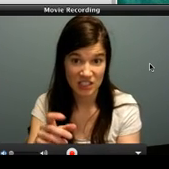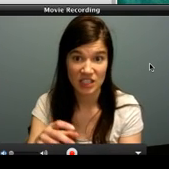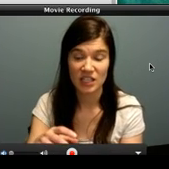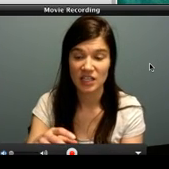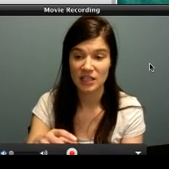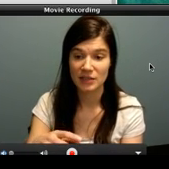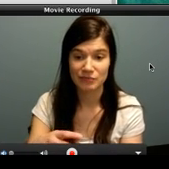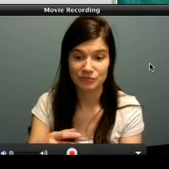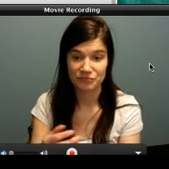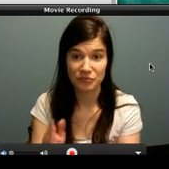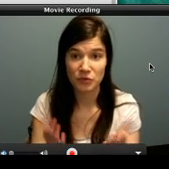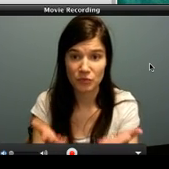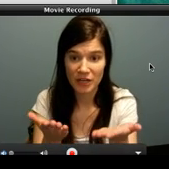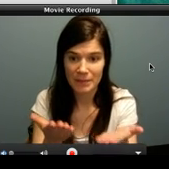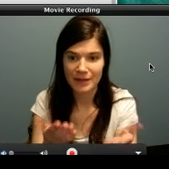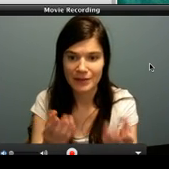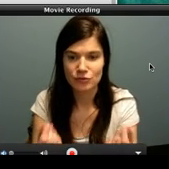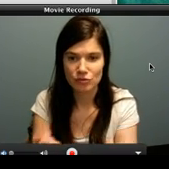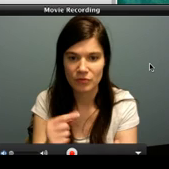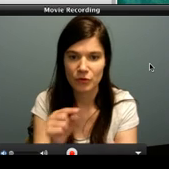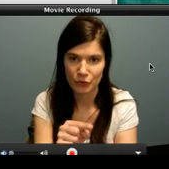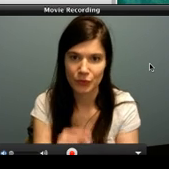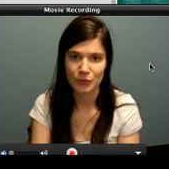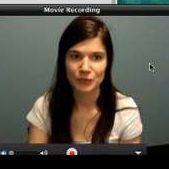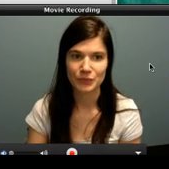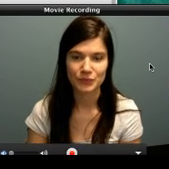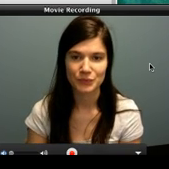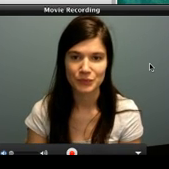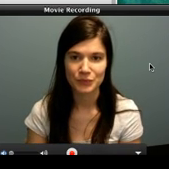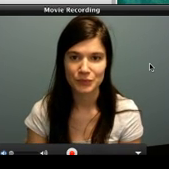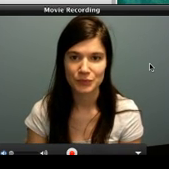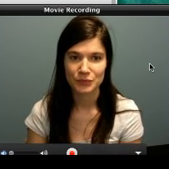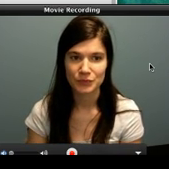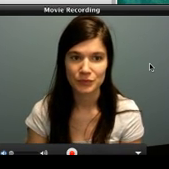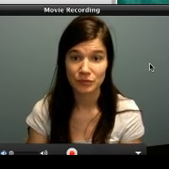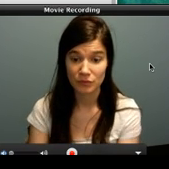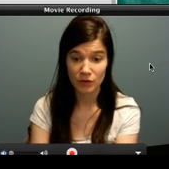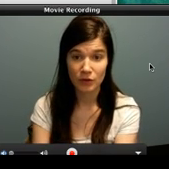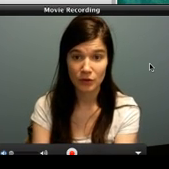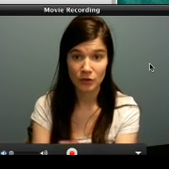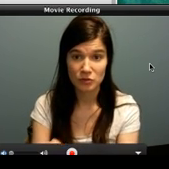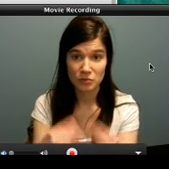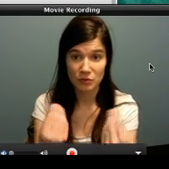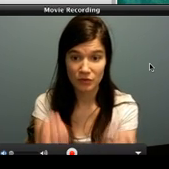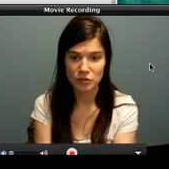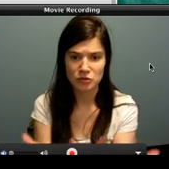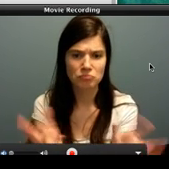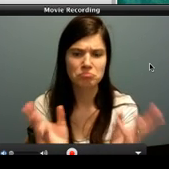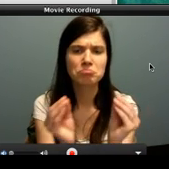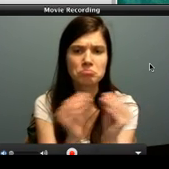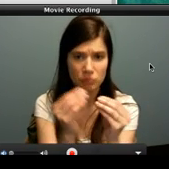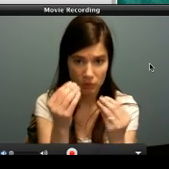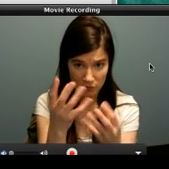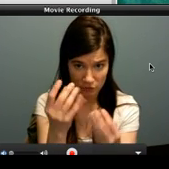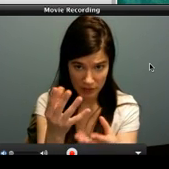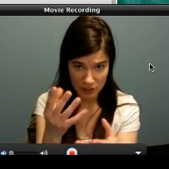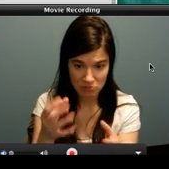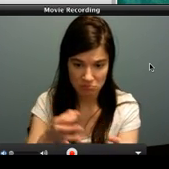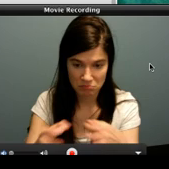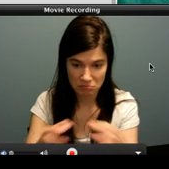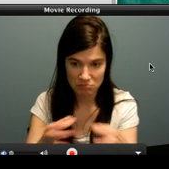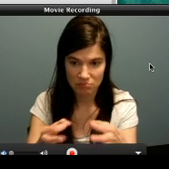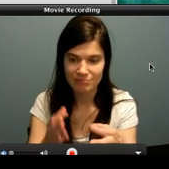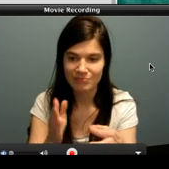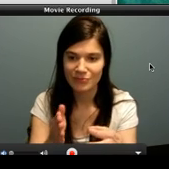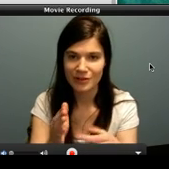family, including whether additional tests will be needed. The nurse will provide you with additional information and instructions and will arrange